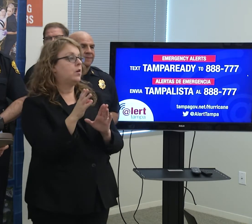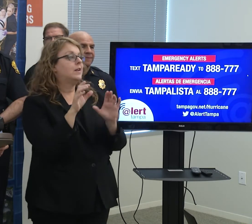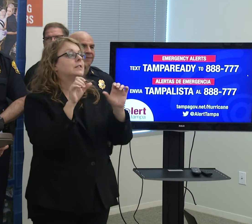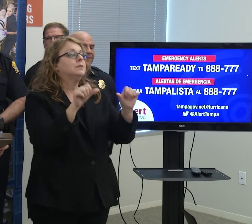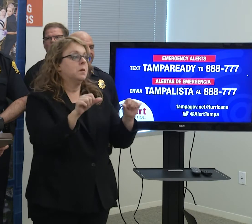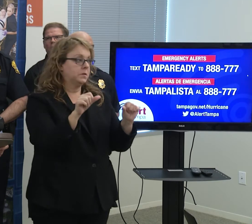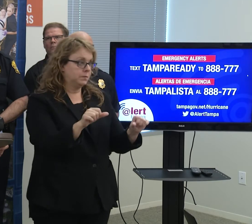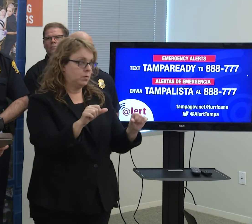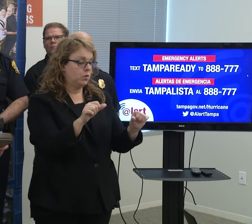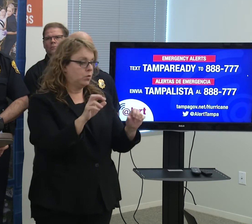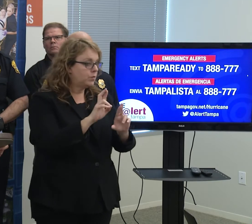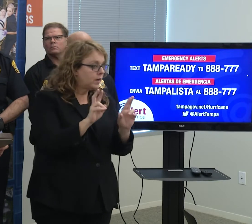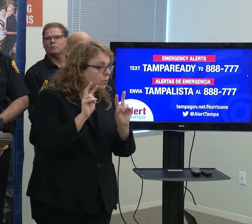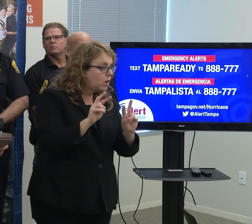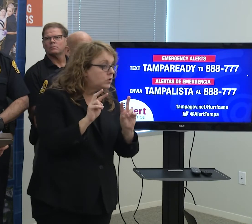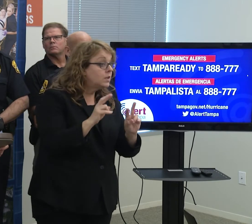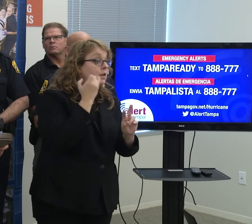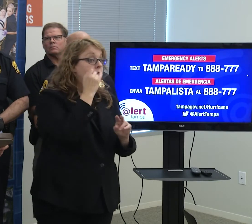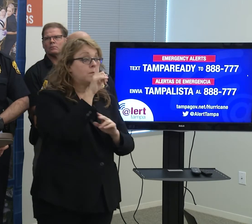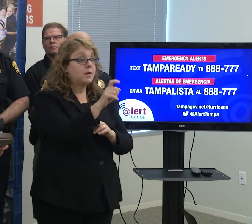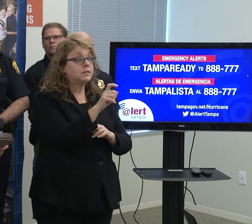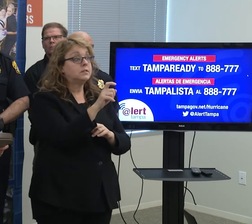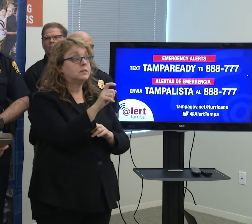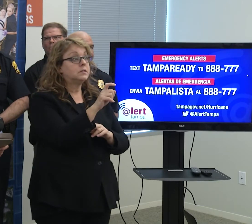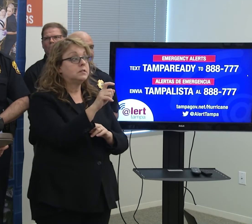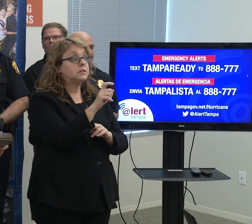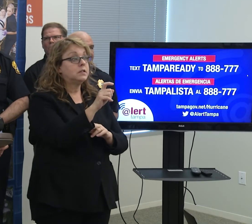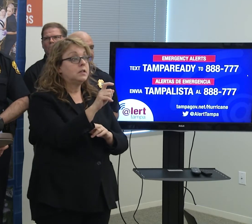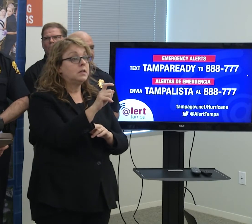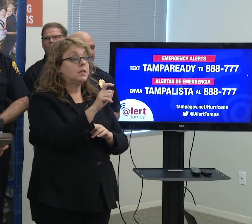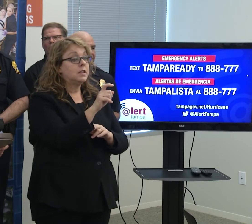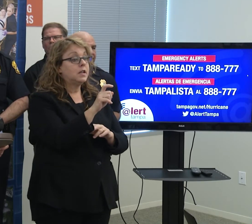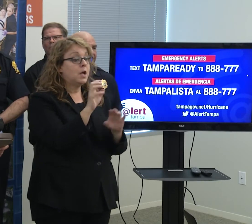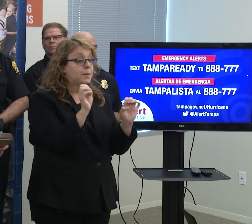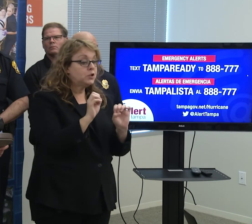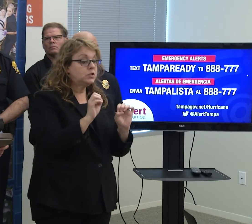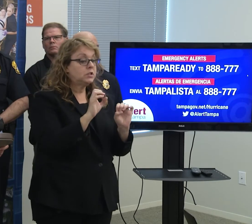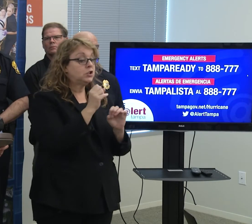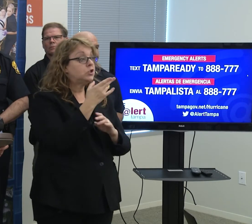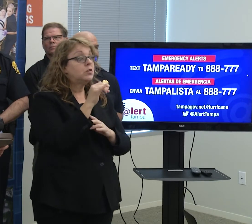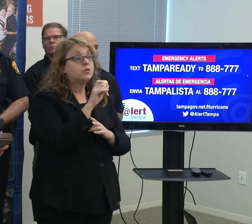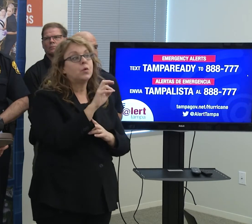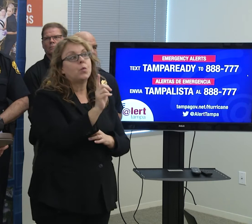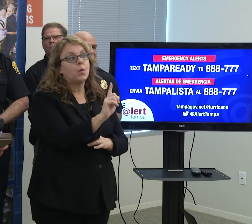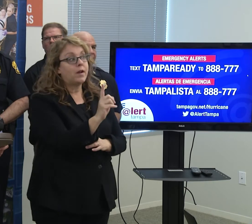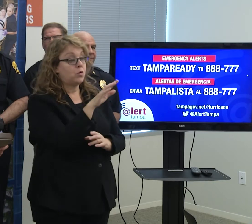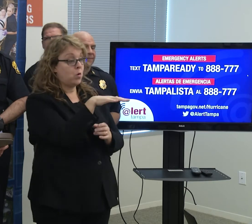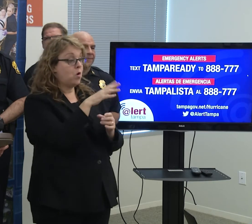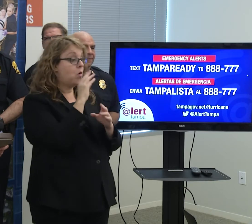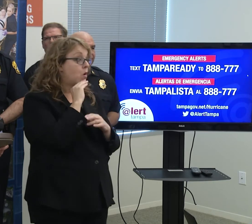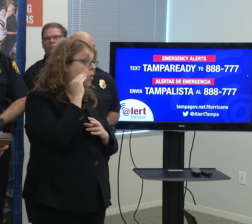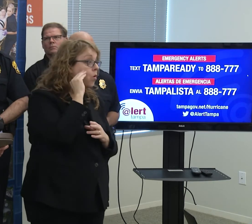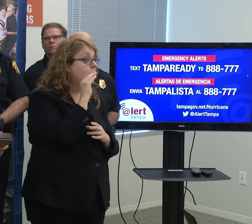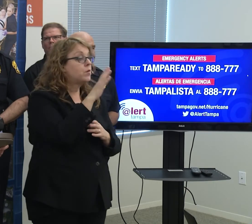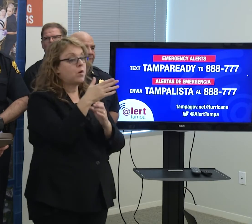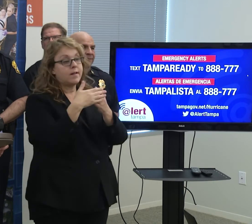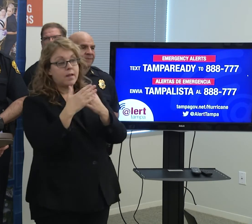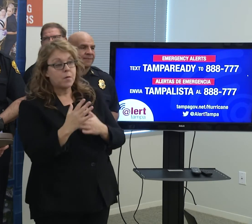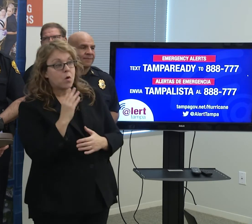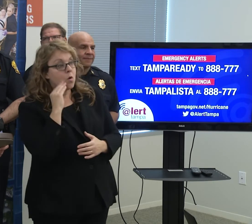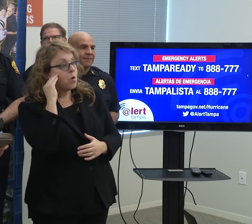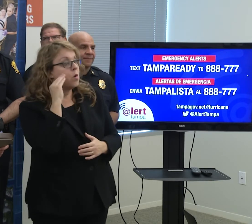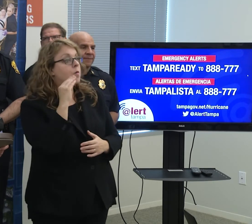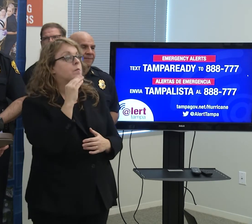you can and understand that if you need to take immediate shelter, where that shelter is at, if it's in your home, if it's in a neighbor's